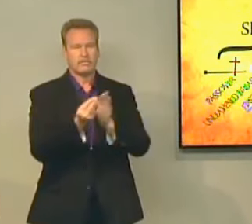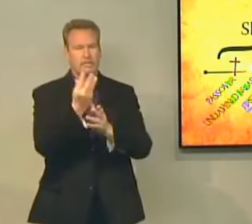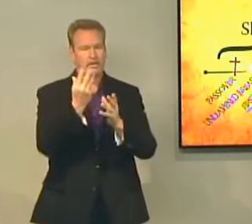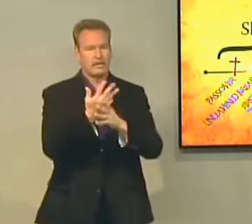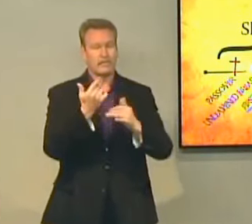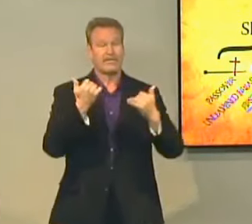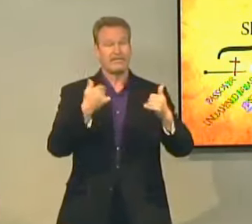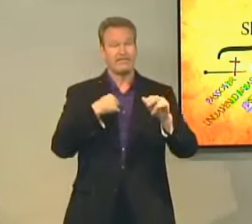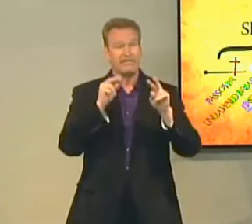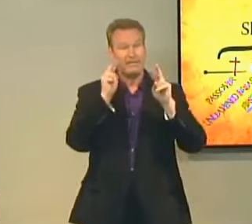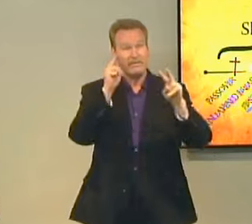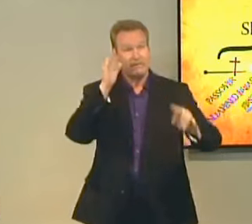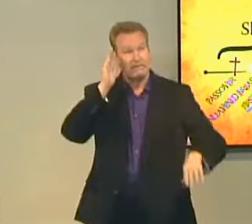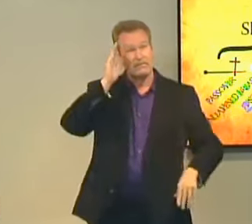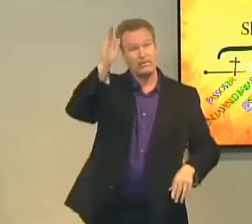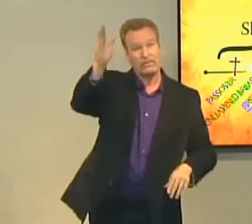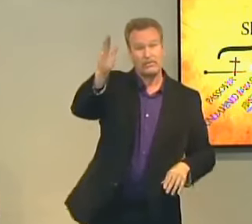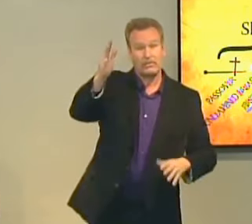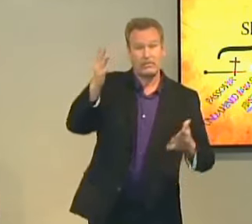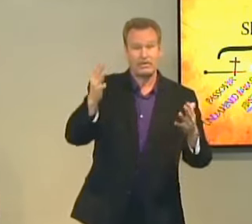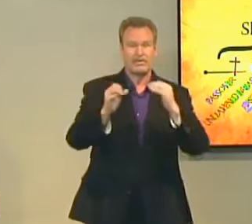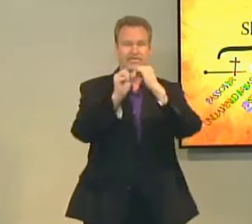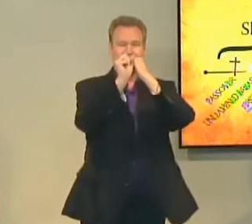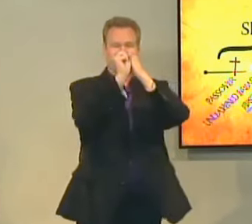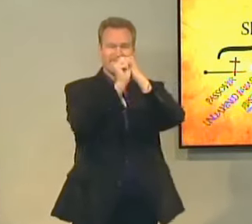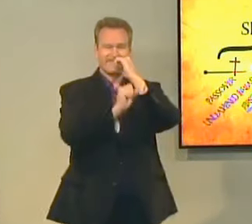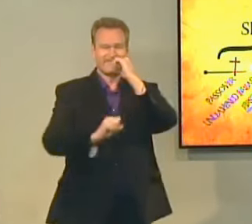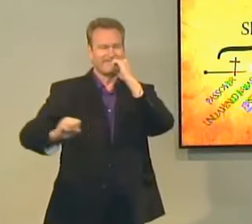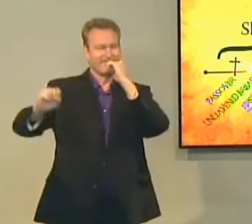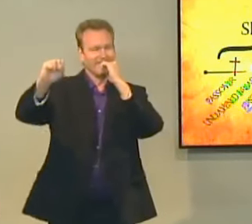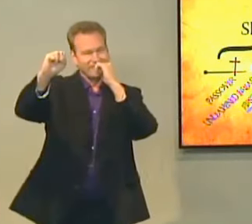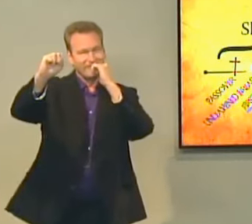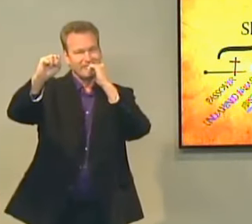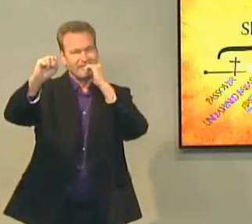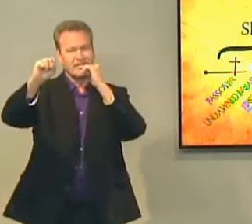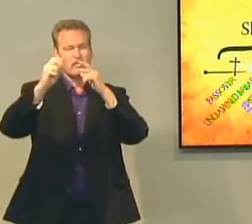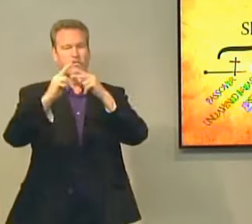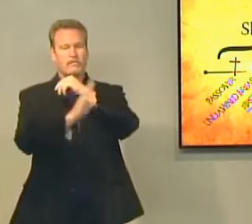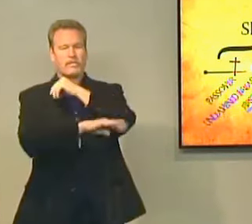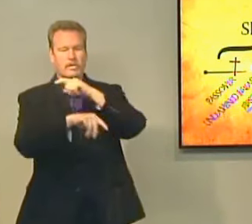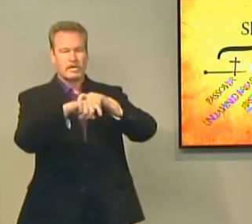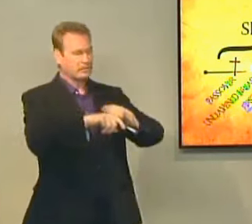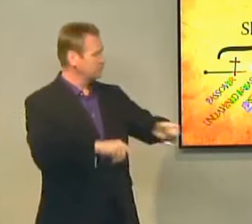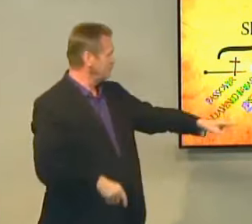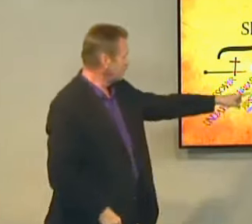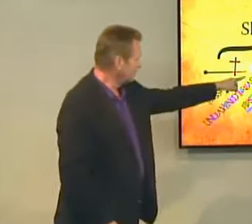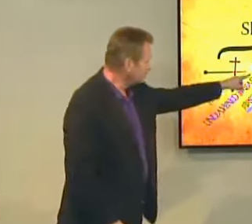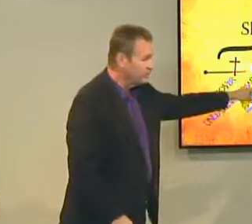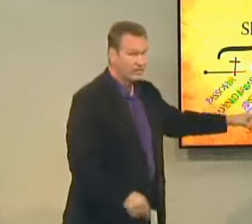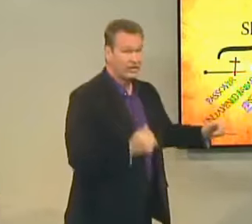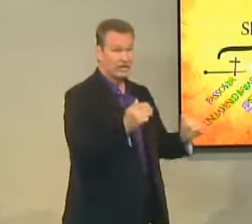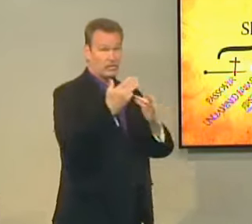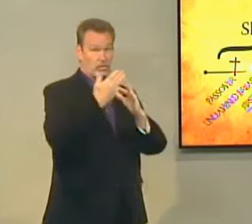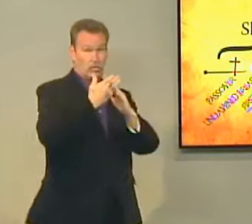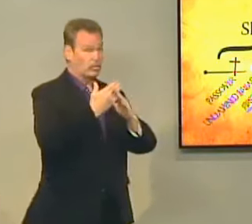So Jesus Christ has completely filled the spring feasts. But we are looking forward to the fall feasts. The Feast of